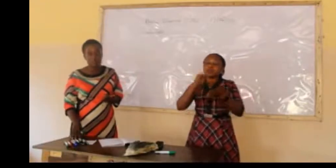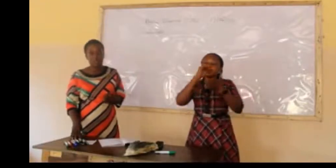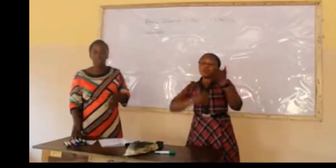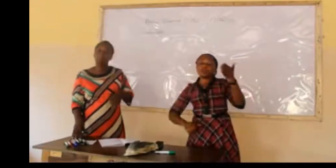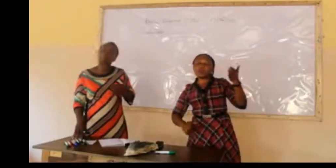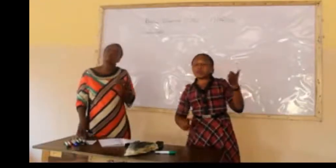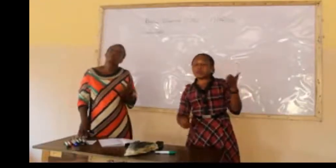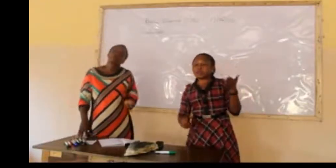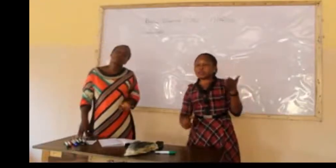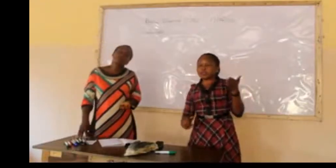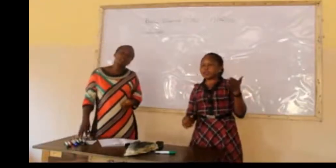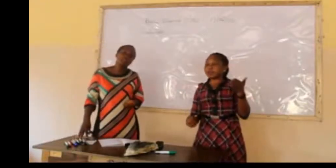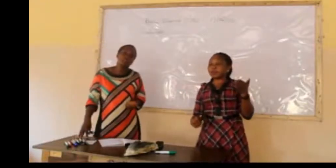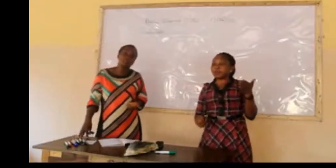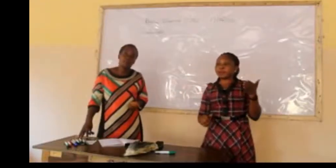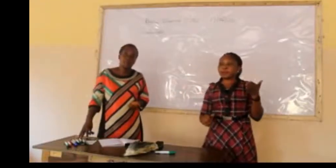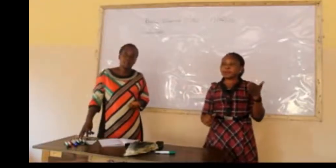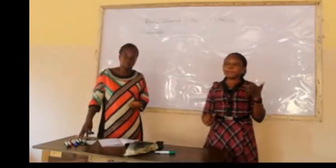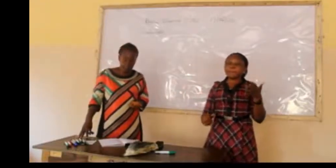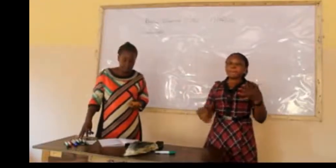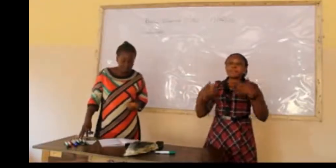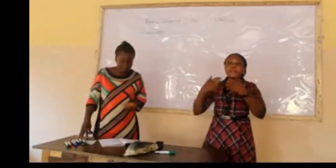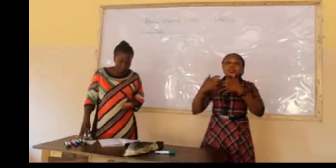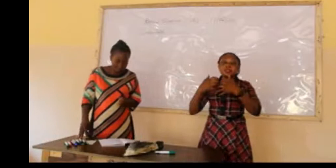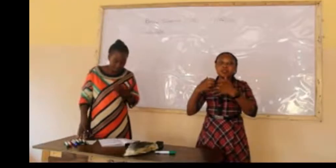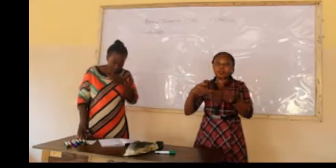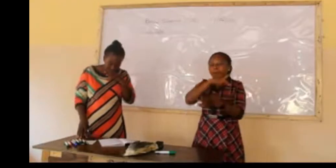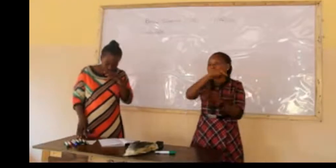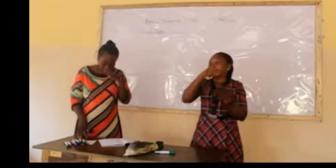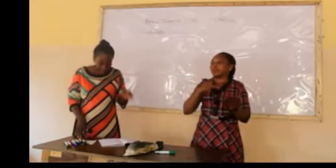efficiency of machinery parts.